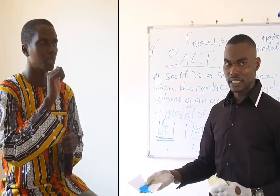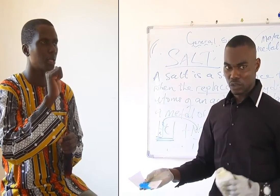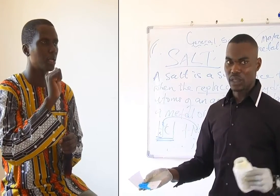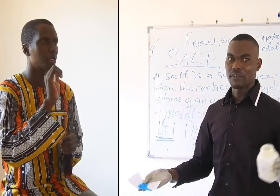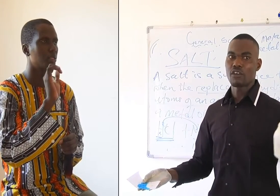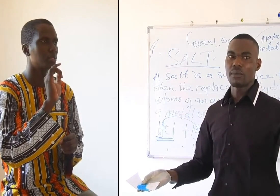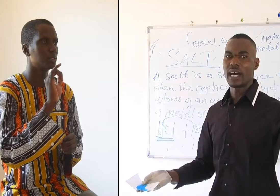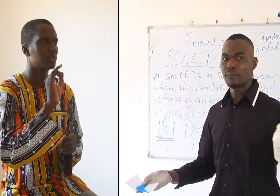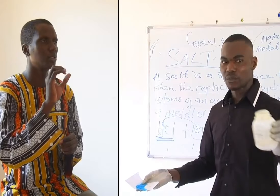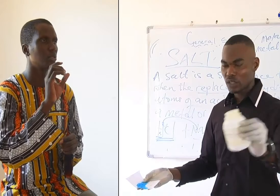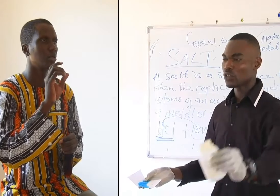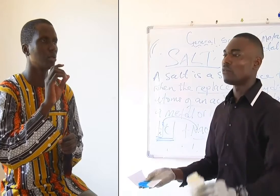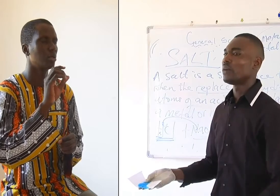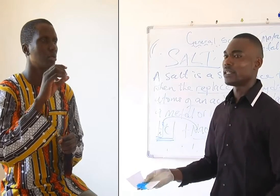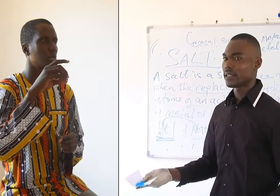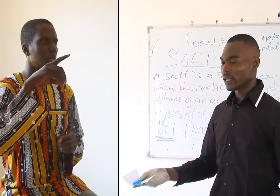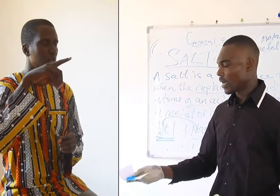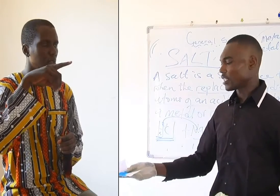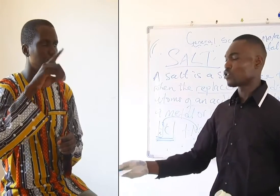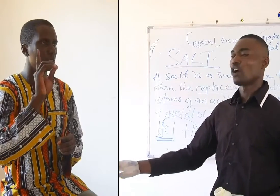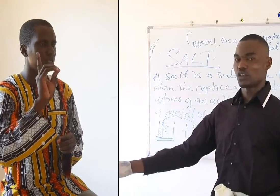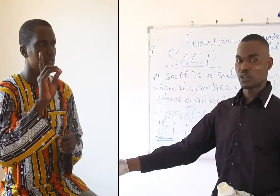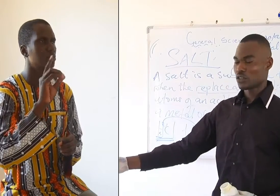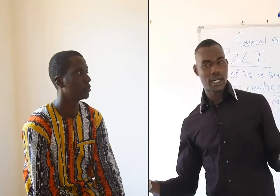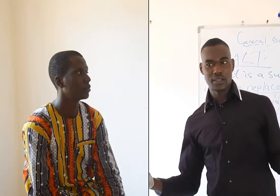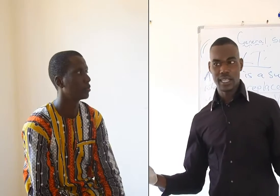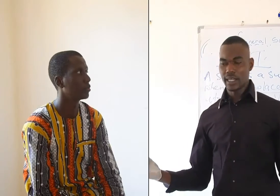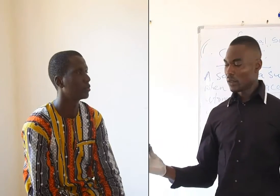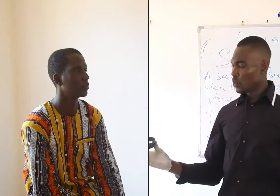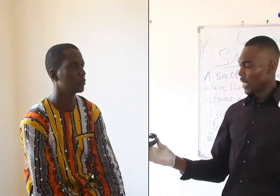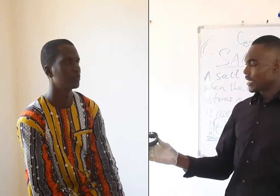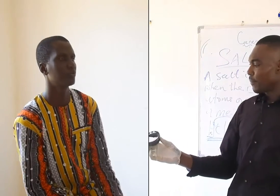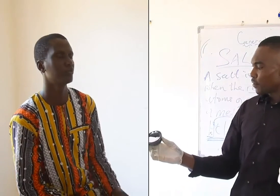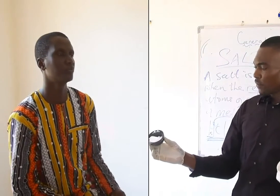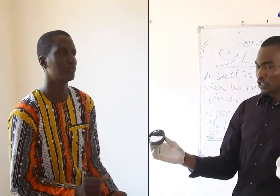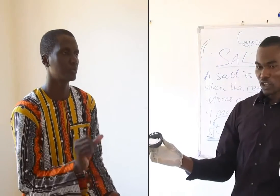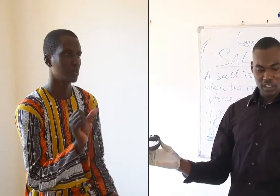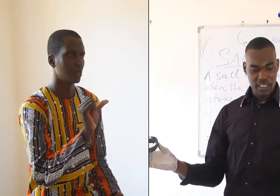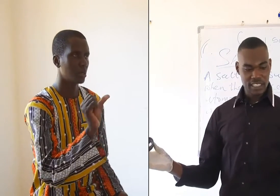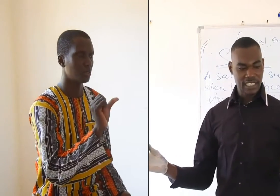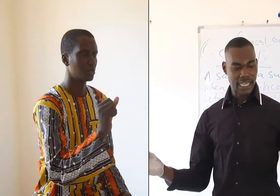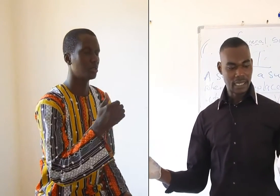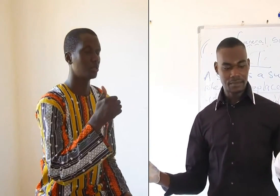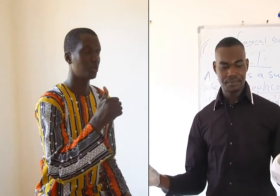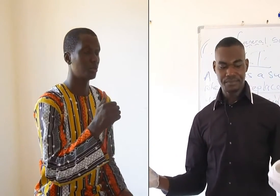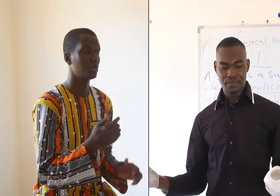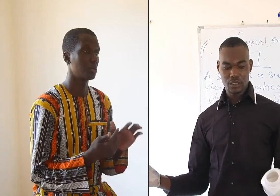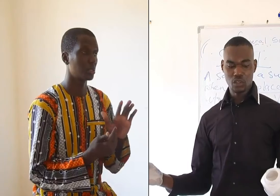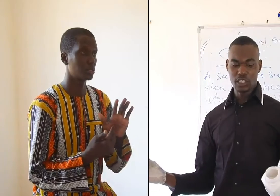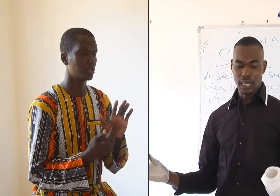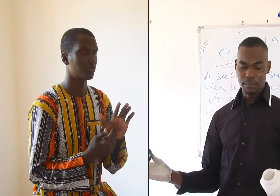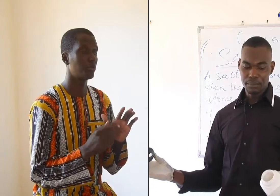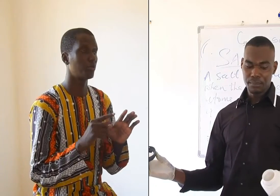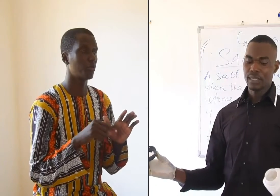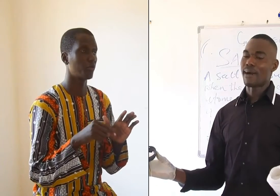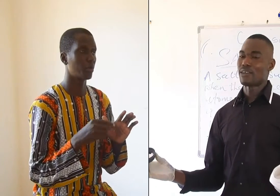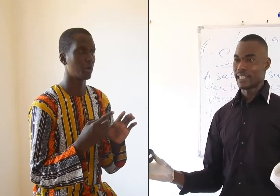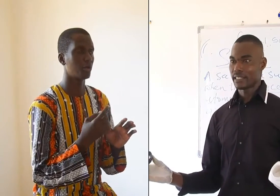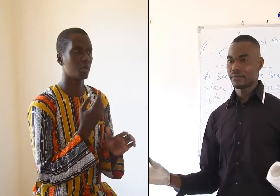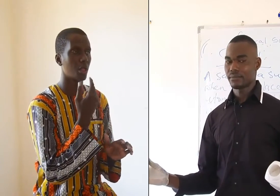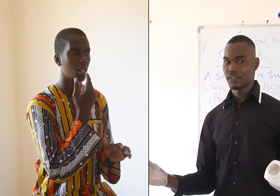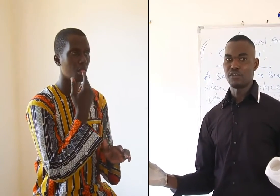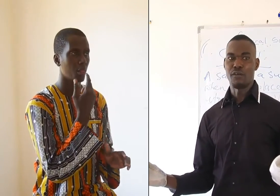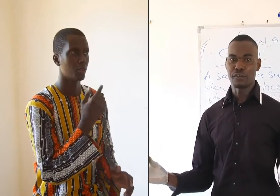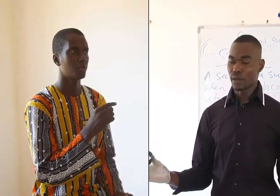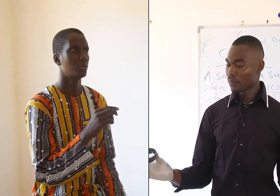acid. So we have copper sulfate as a salt. Another good example of a salt is here, sodium